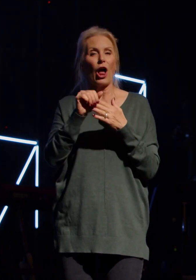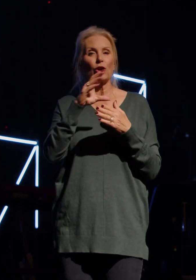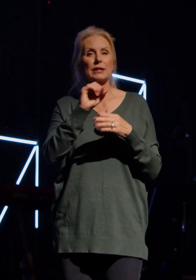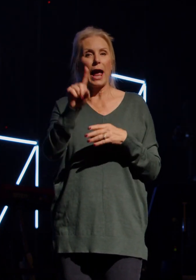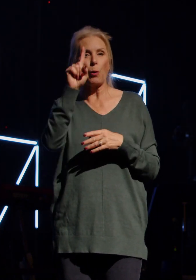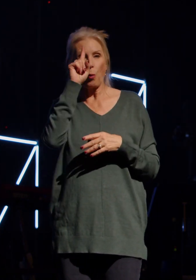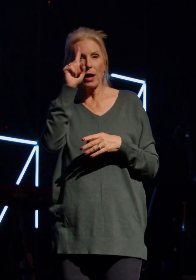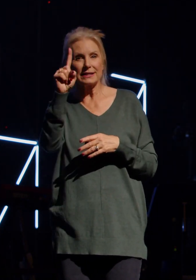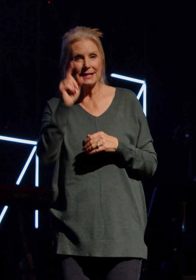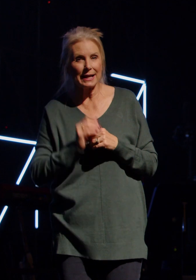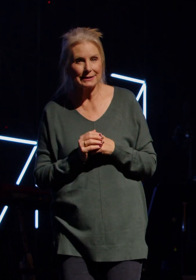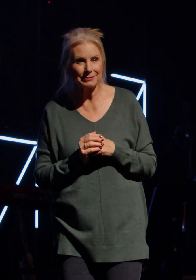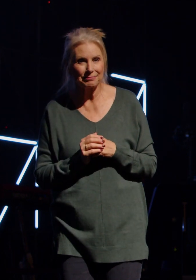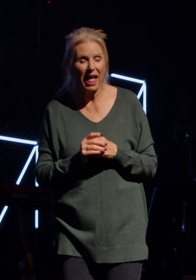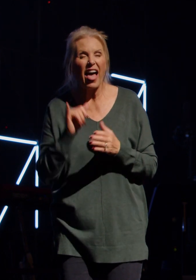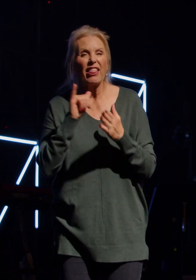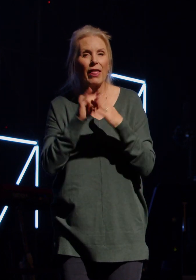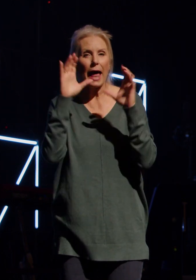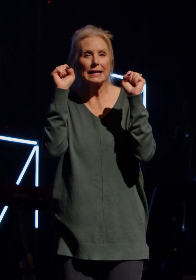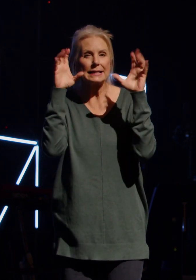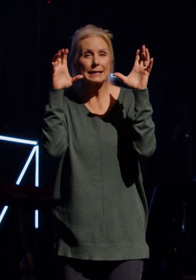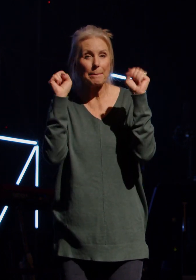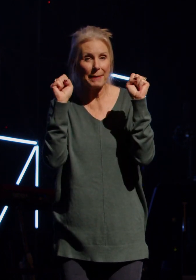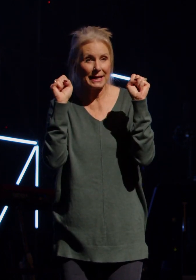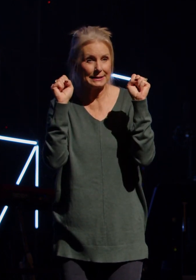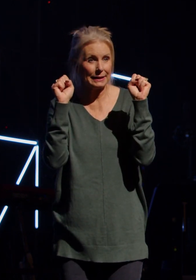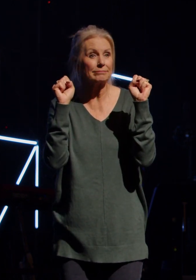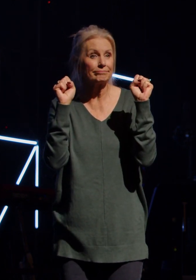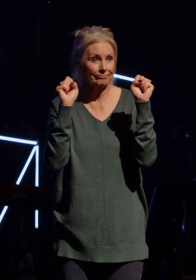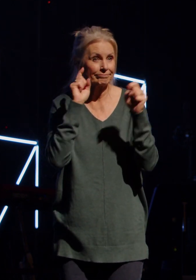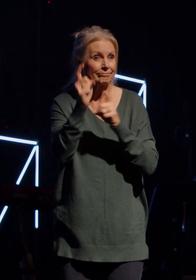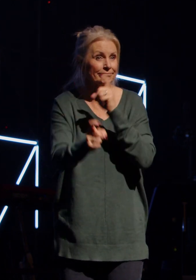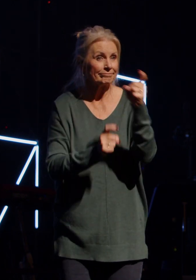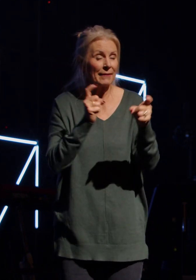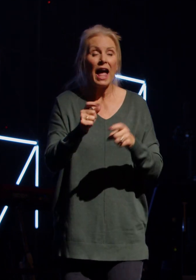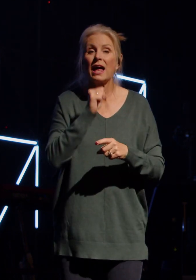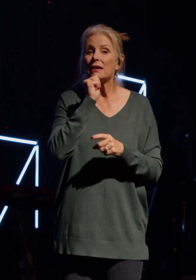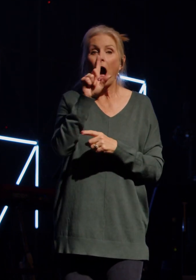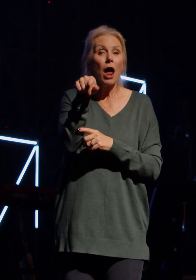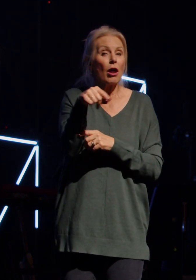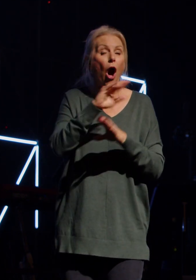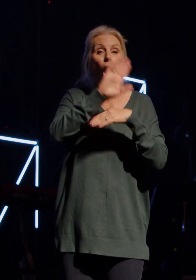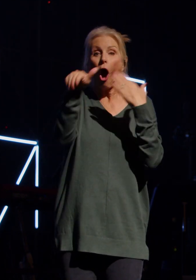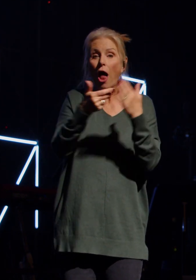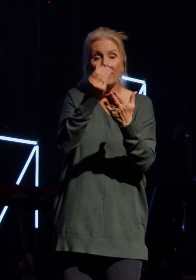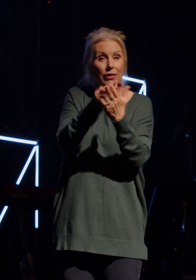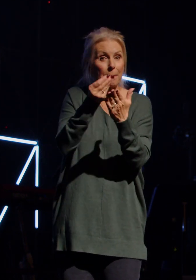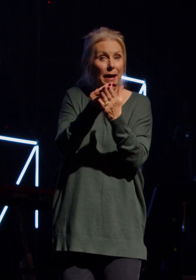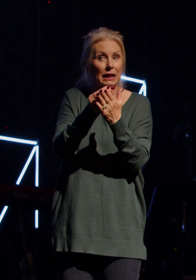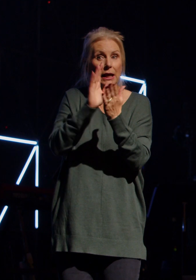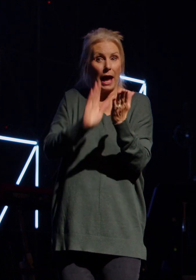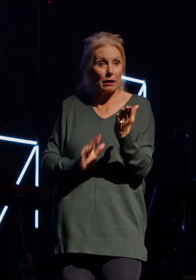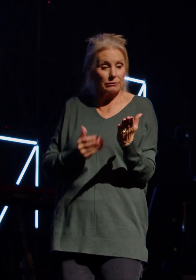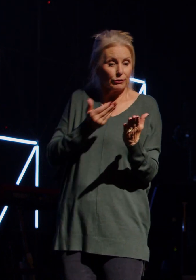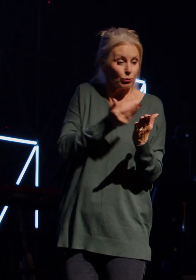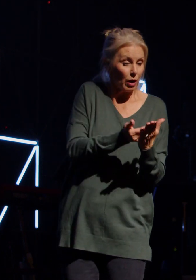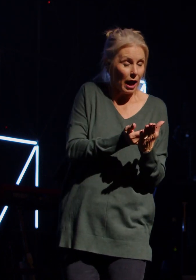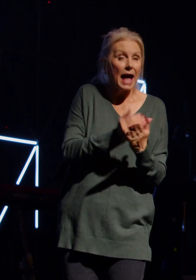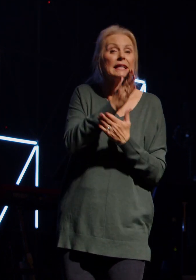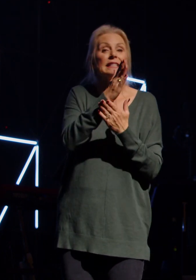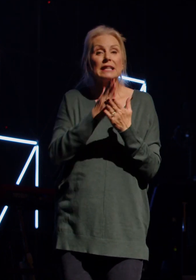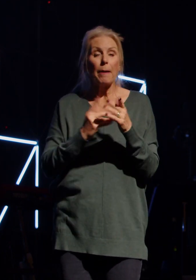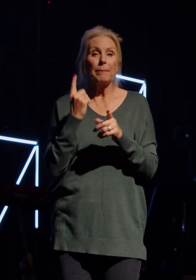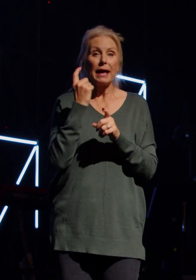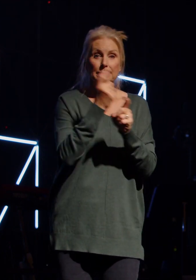$1,385,150.01. That's fantastic. That's amazing. Great work for that. Not all of that has come in. A lot of that has been given. Some